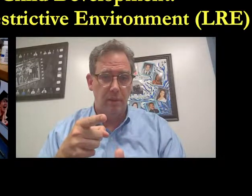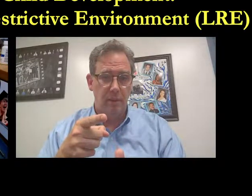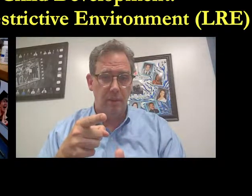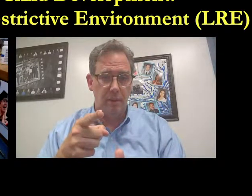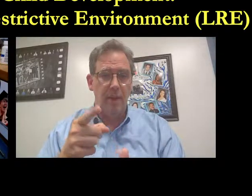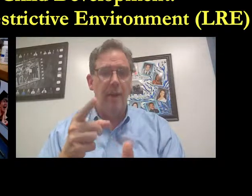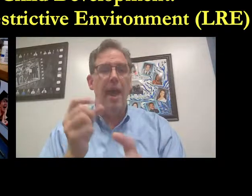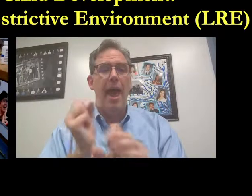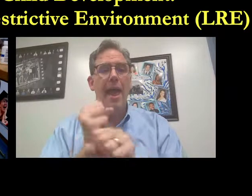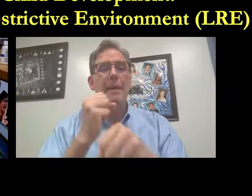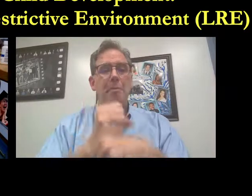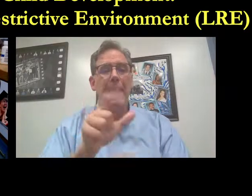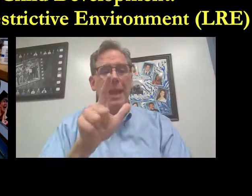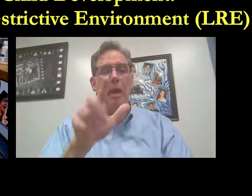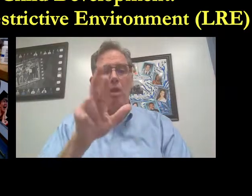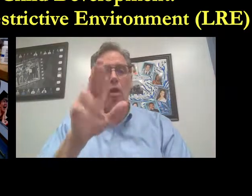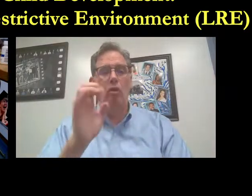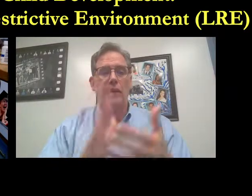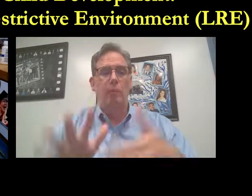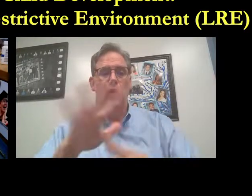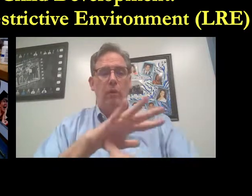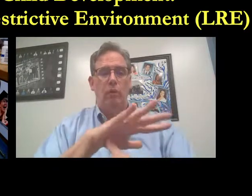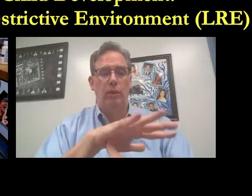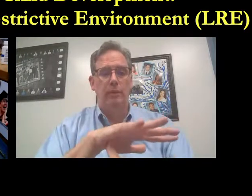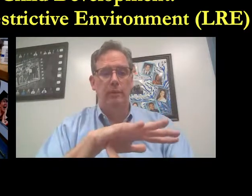rally around this cause,